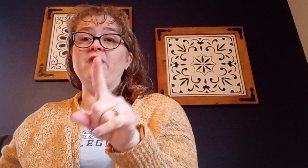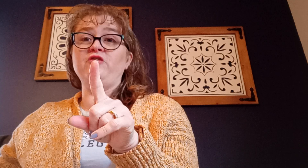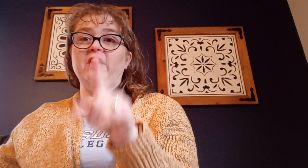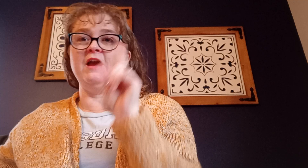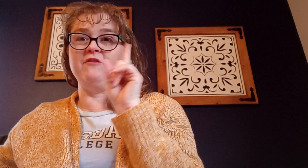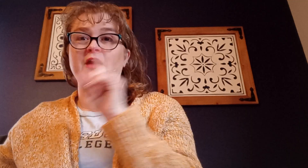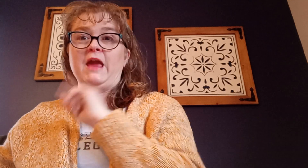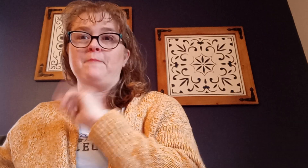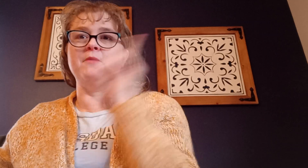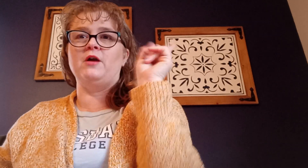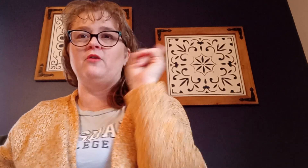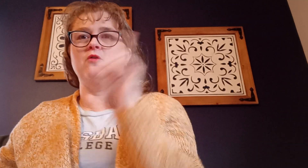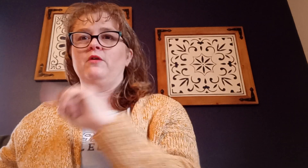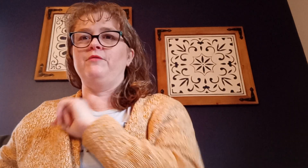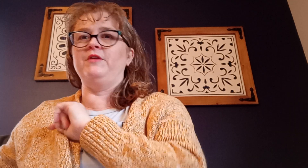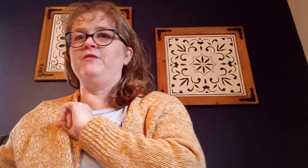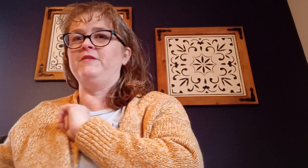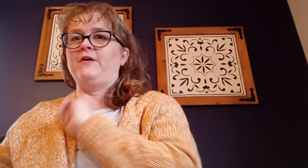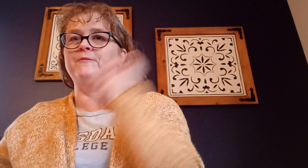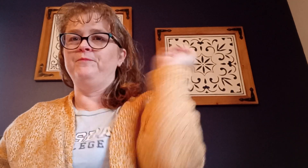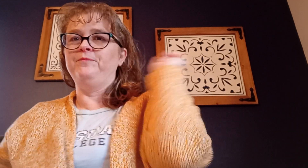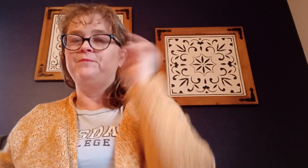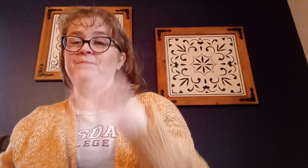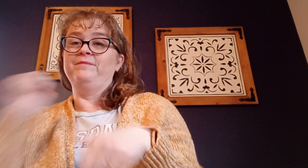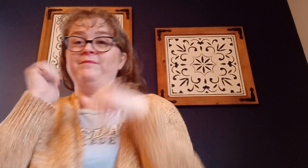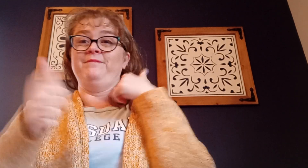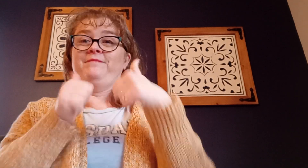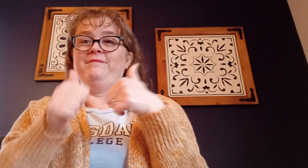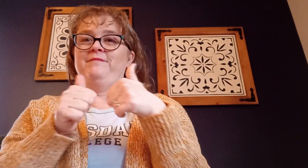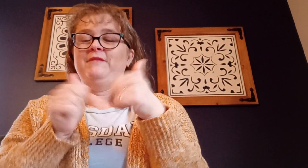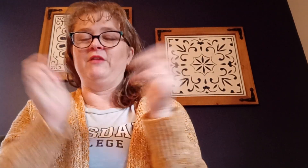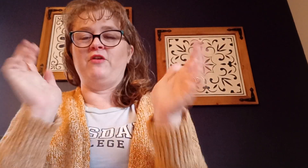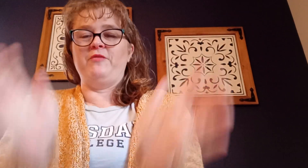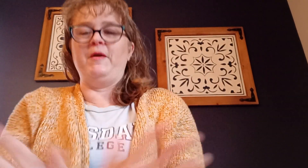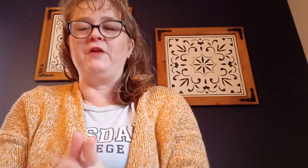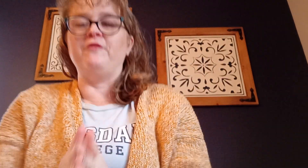actually, I have a game on coral reefs. That's all the better, right?